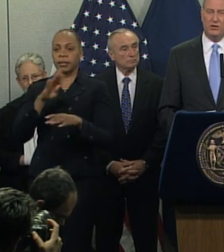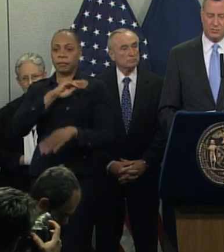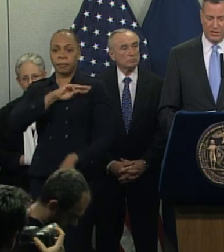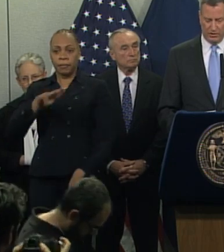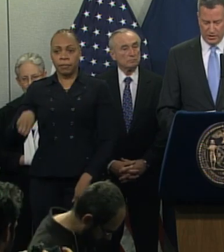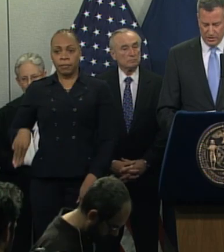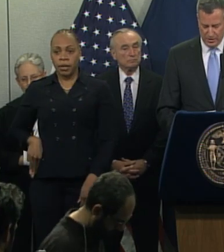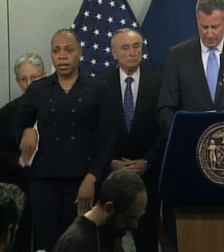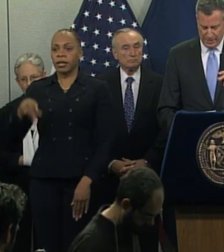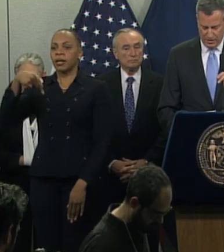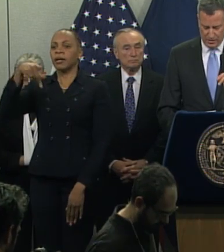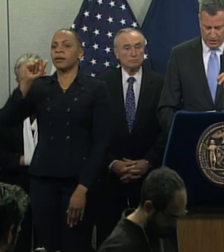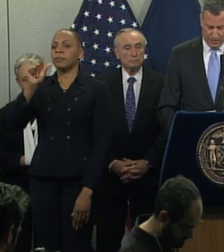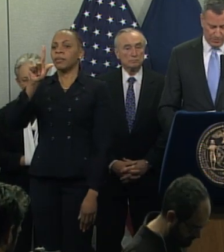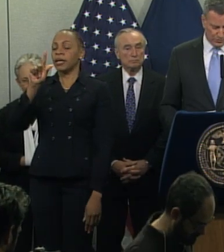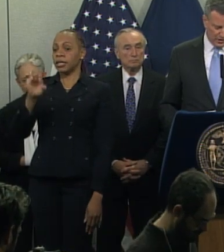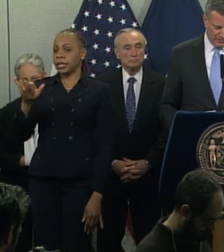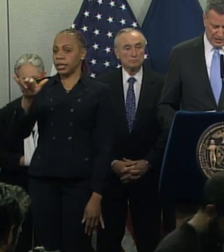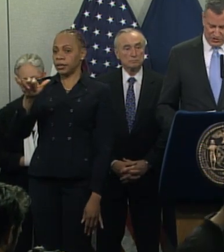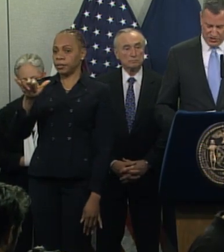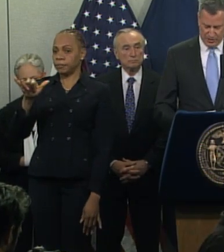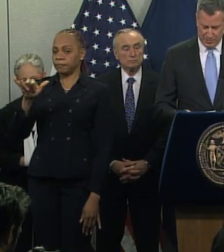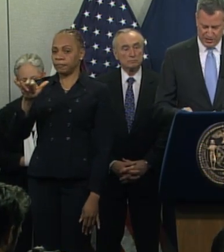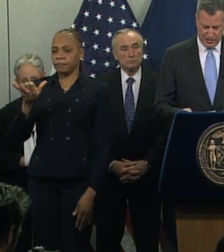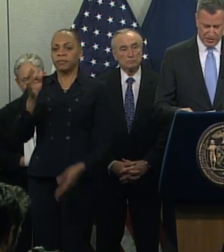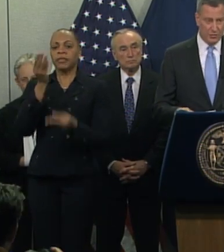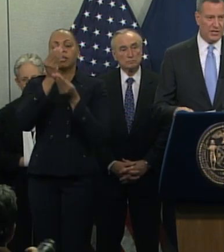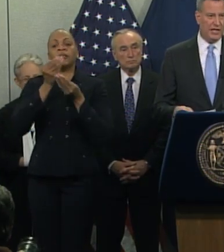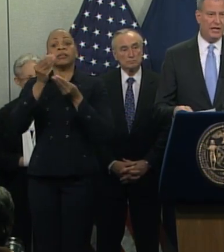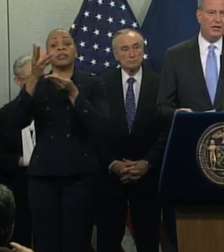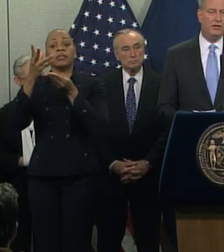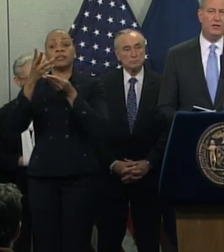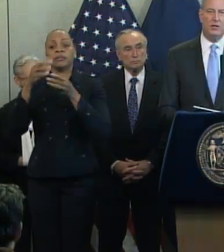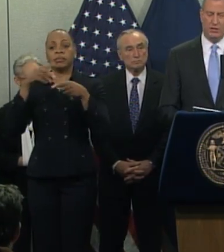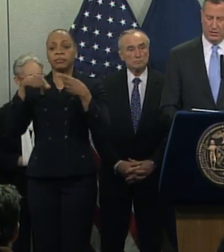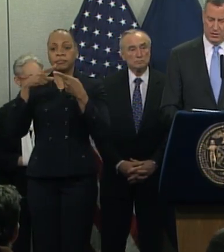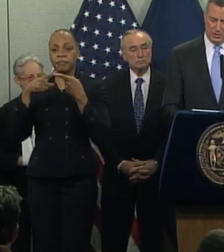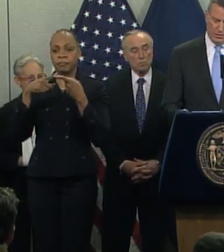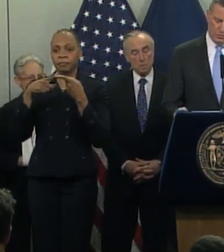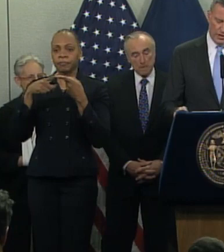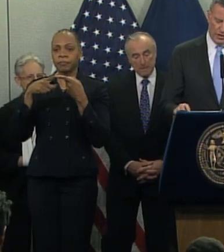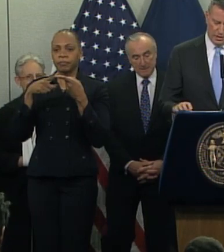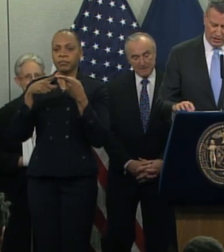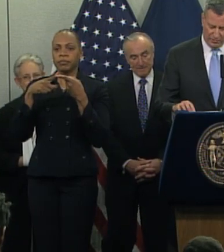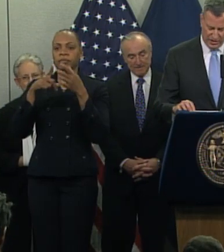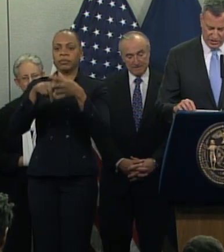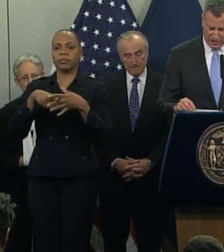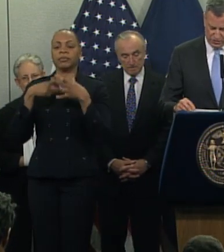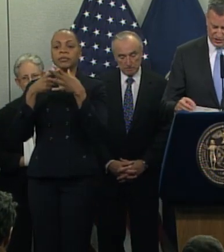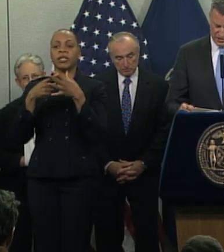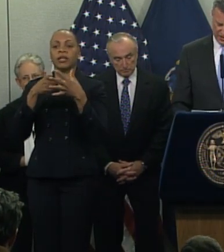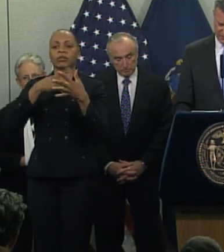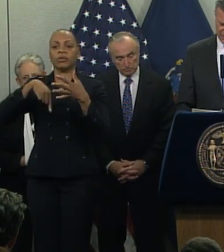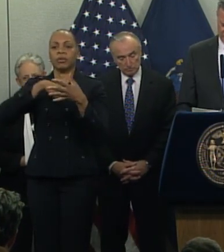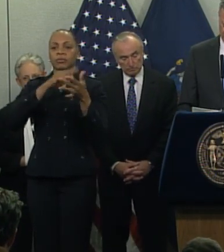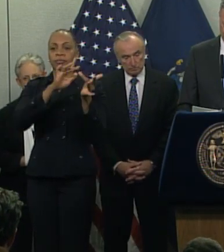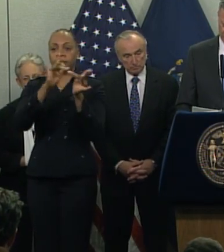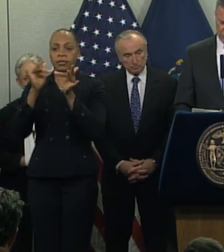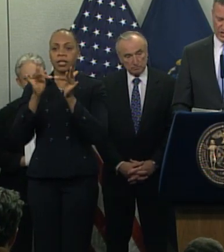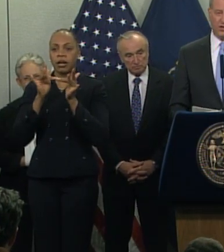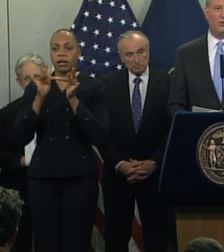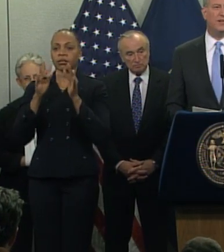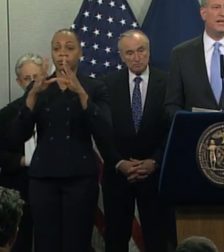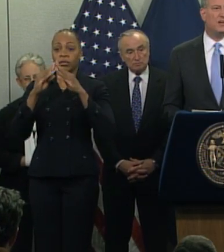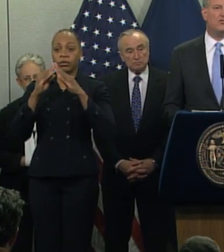William Barrios Paoli. Let me give you some updates to begin. We have been in touch. We did a conference call just a